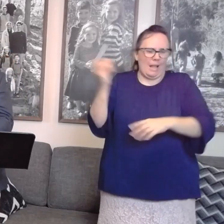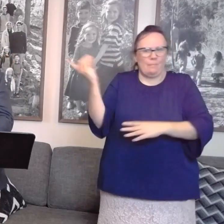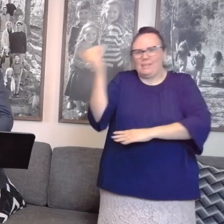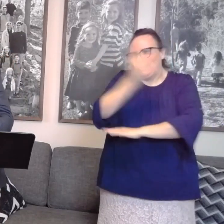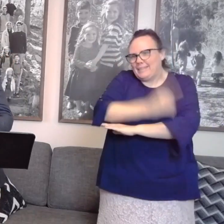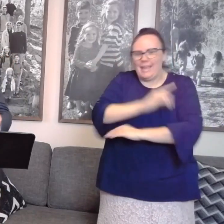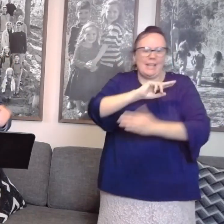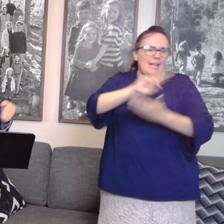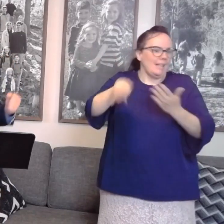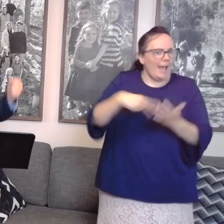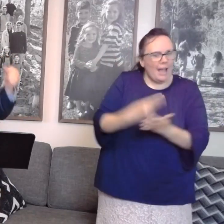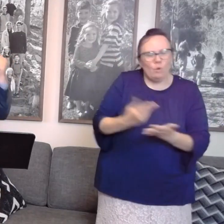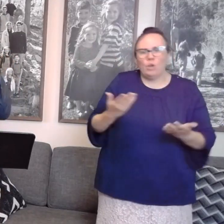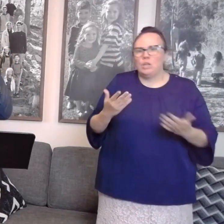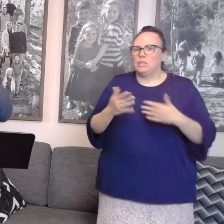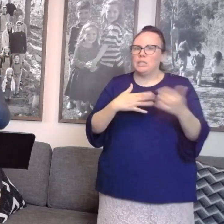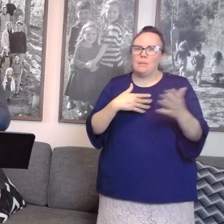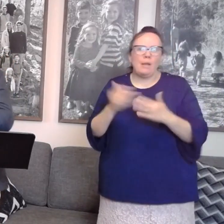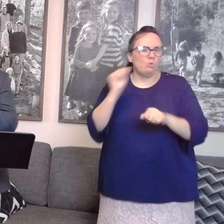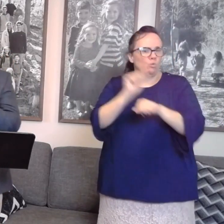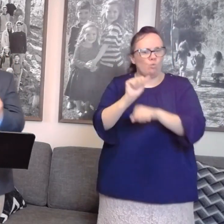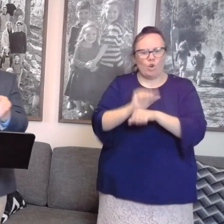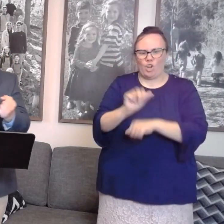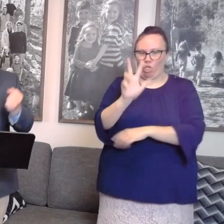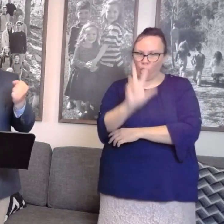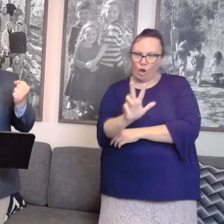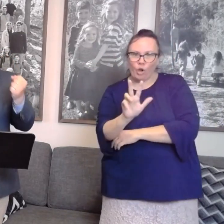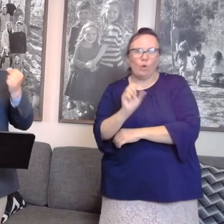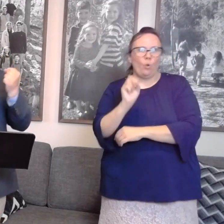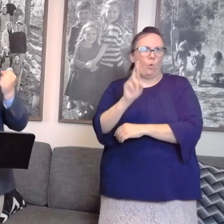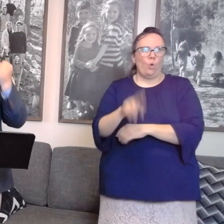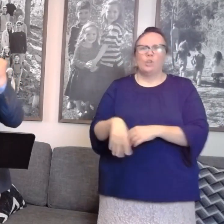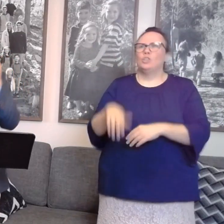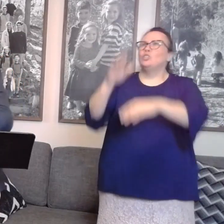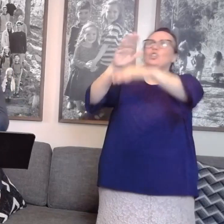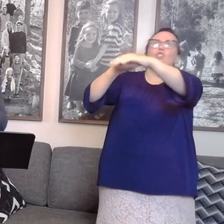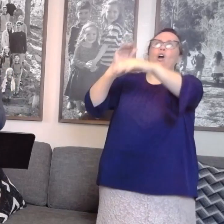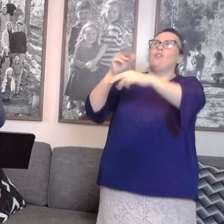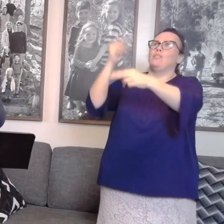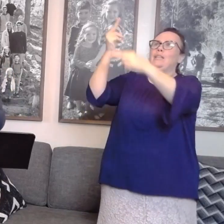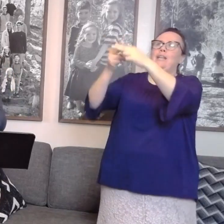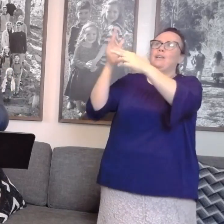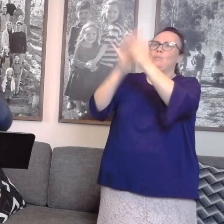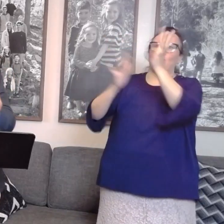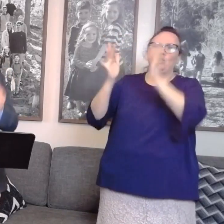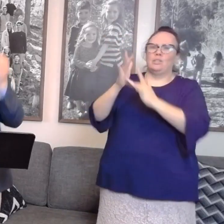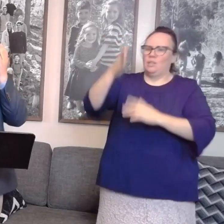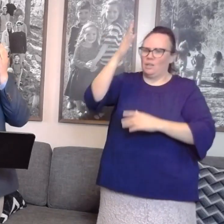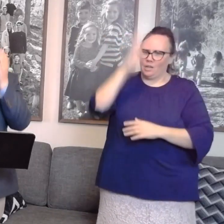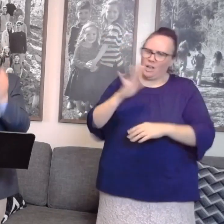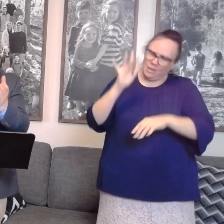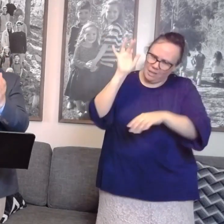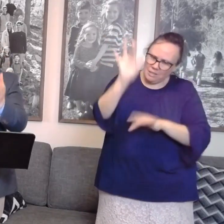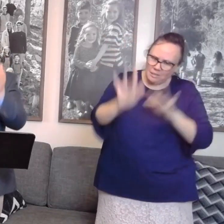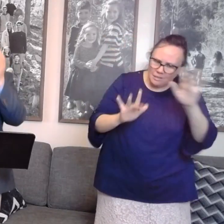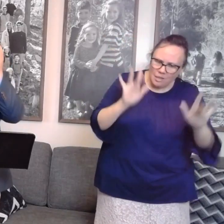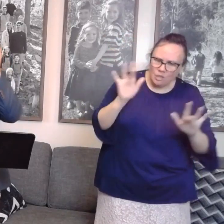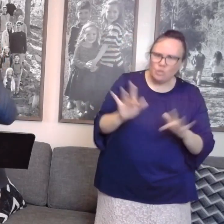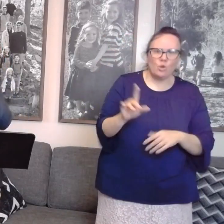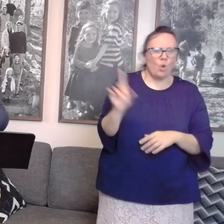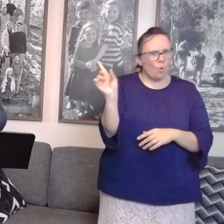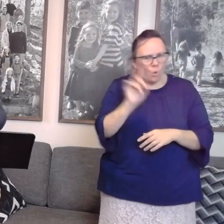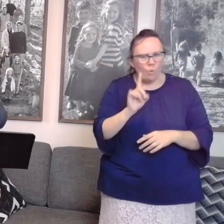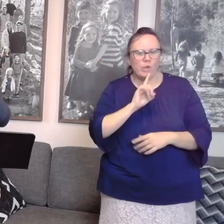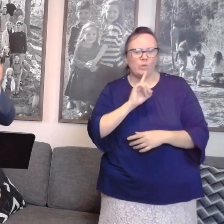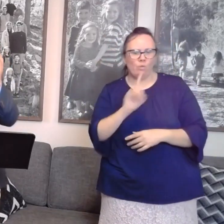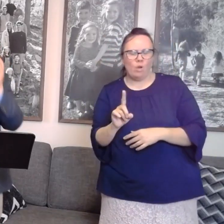the hour. Yes, yes. It can be when you're working third shift and you just call in the name of Jesus. God can touch you right where